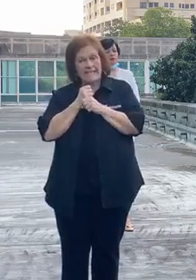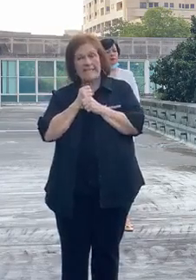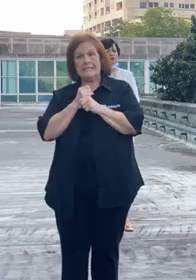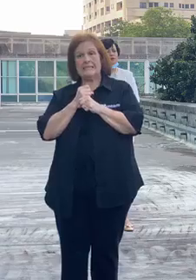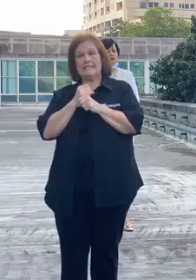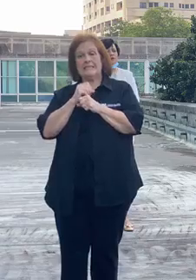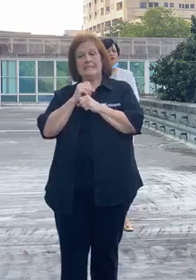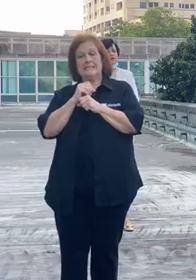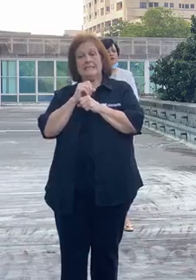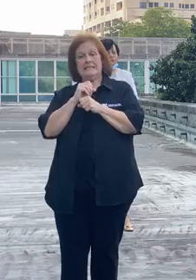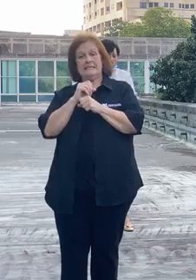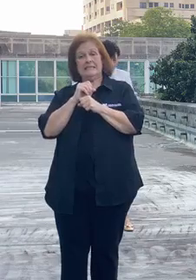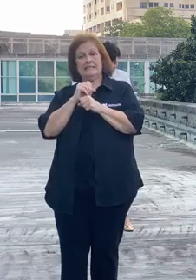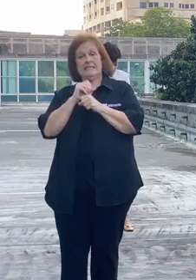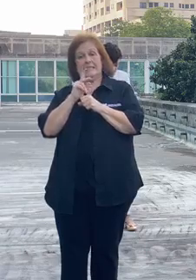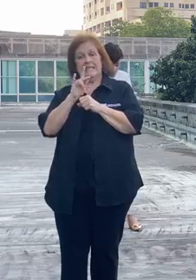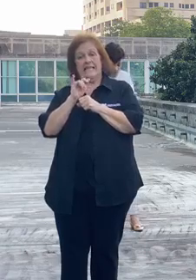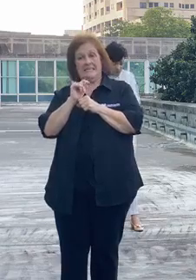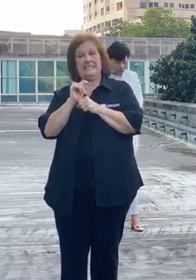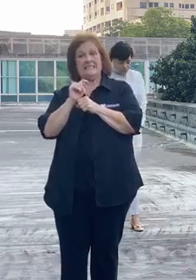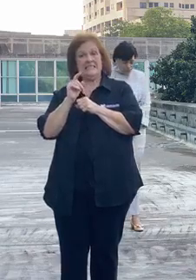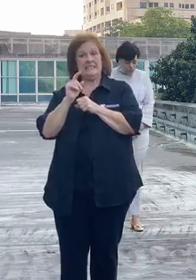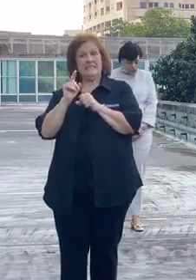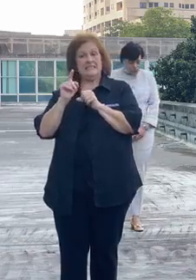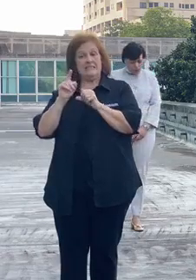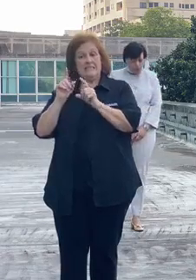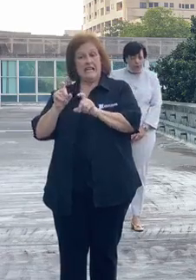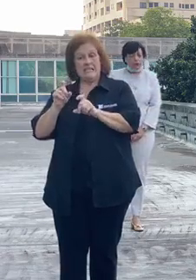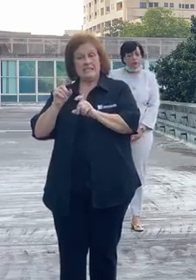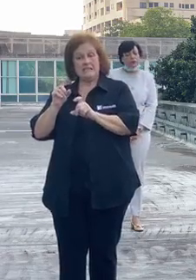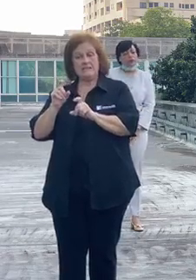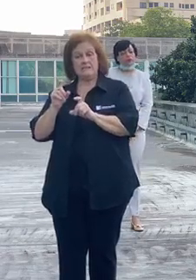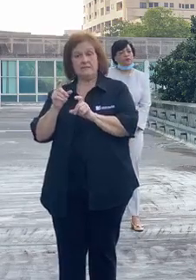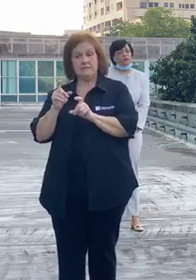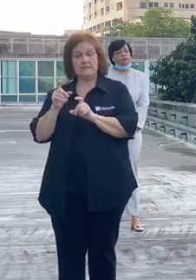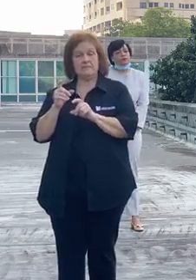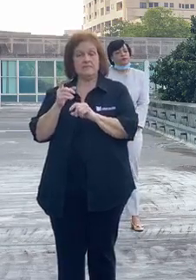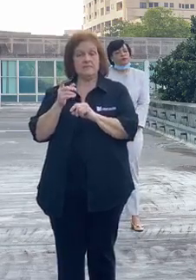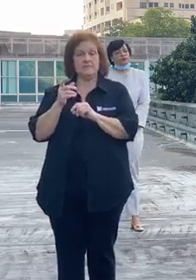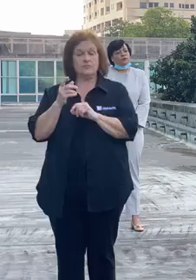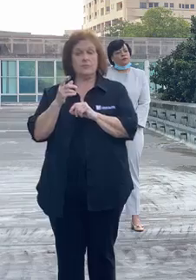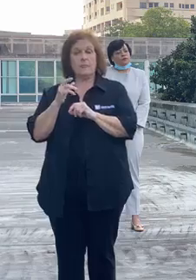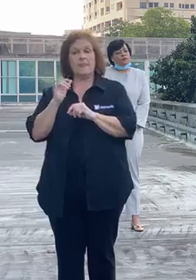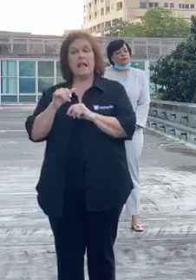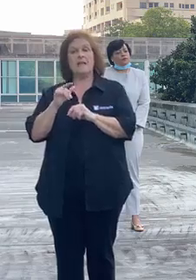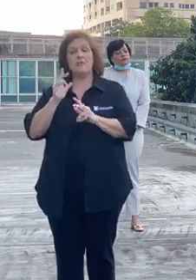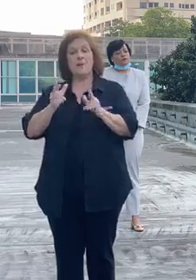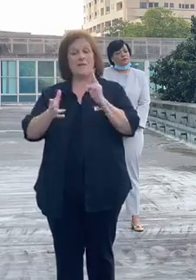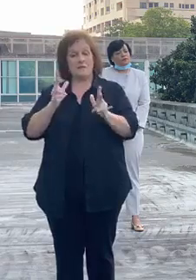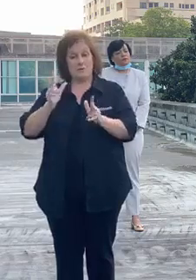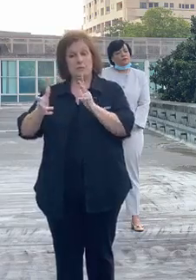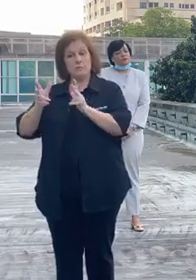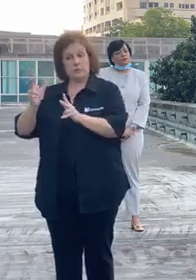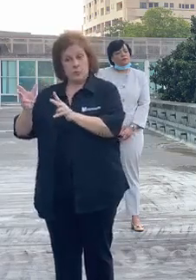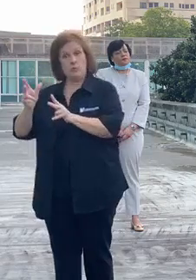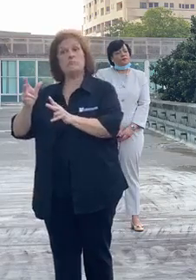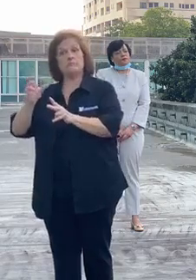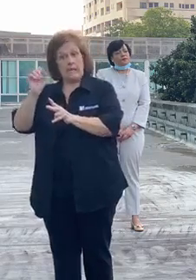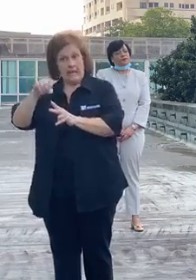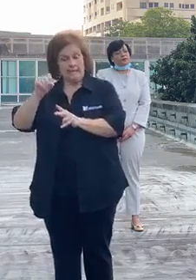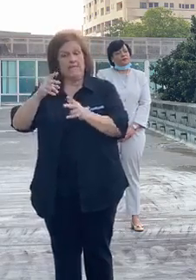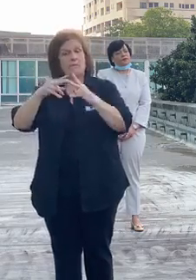into the hands of where they are most needed. While we consider the drive-thrus to be an incredible